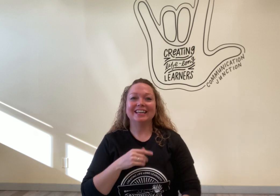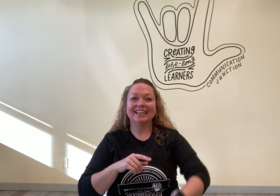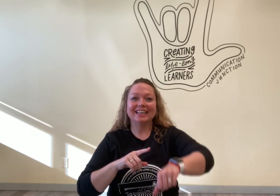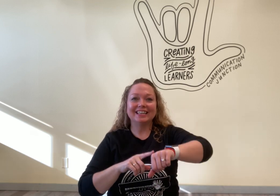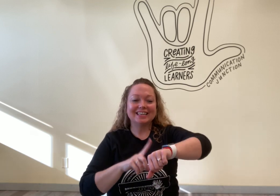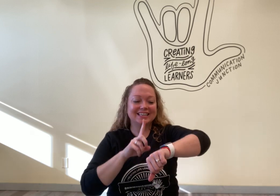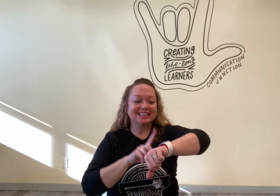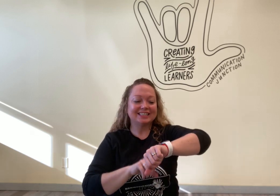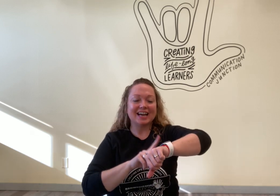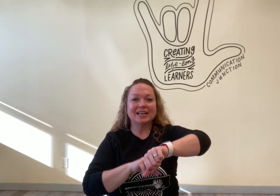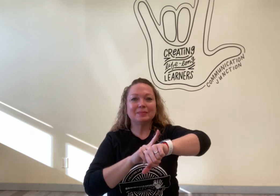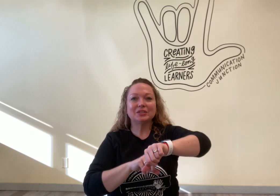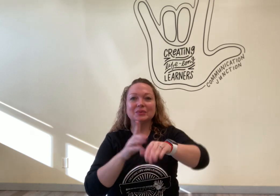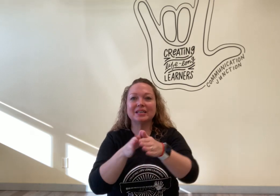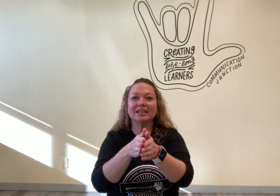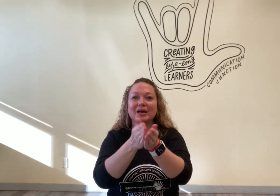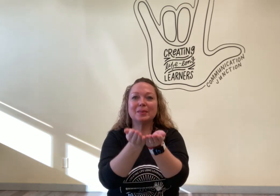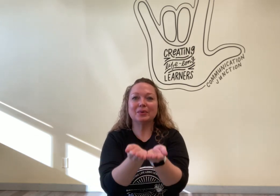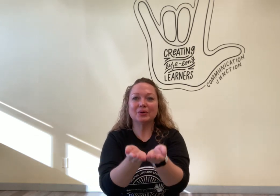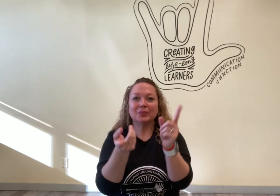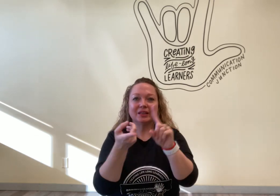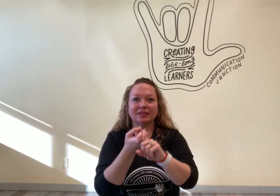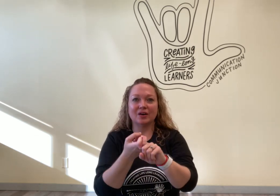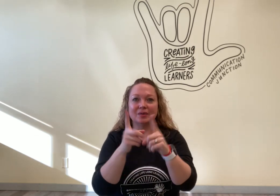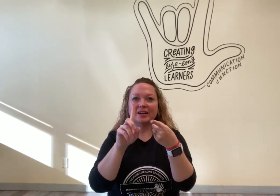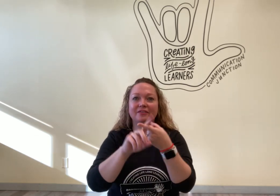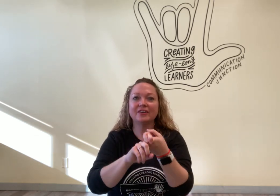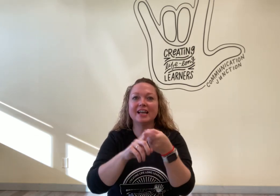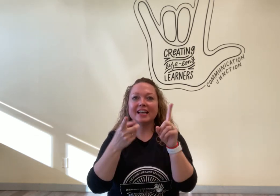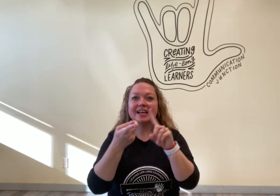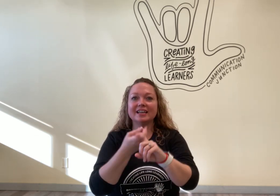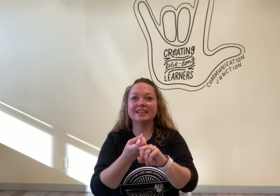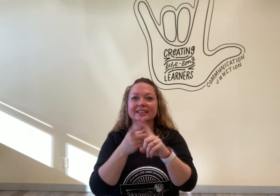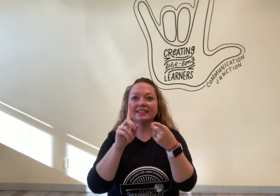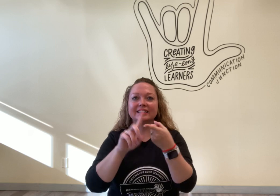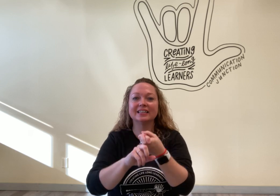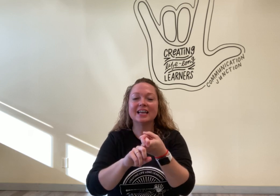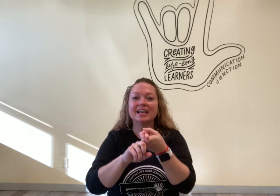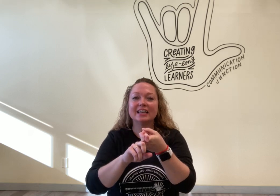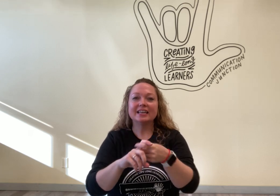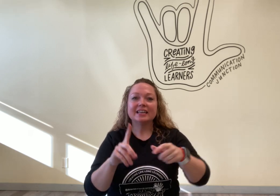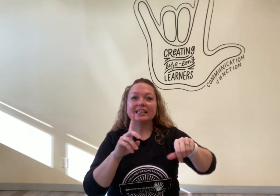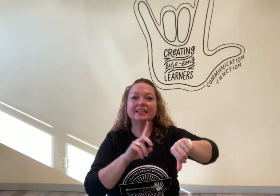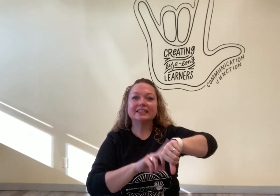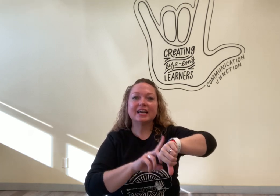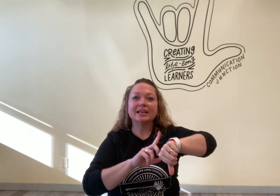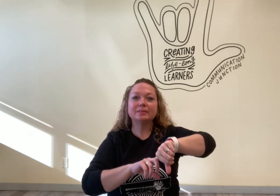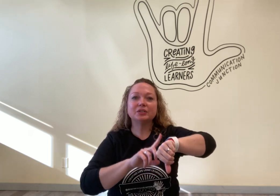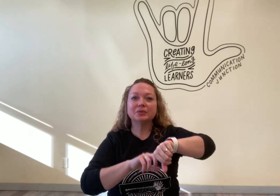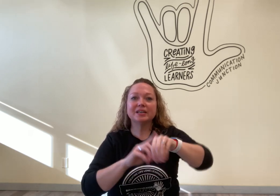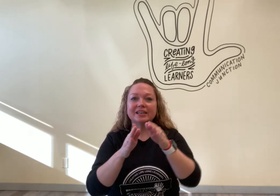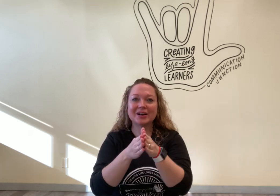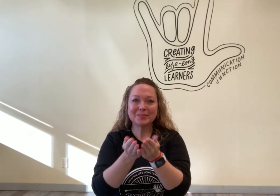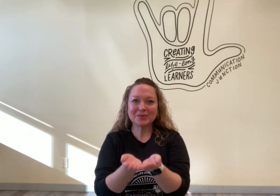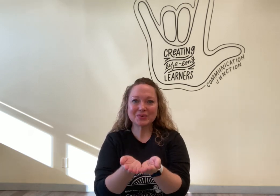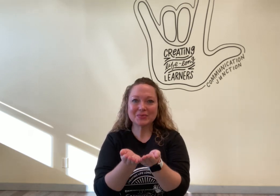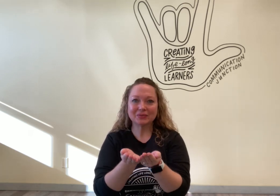It is time to read a book with all my friends. It is time to read a book with all